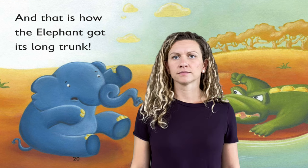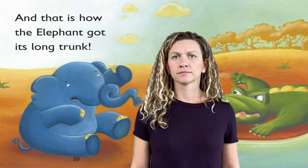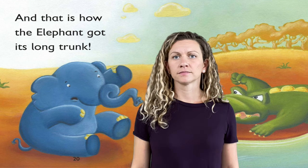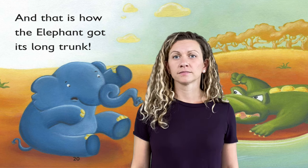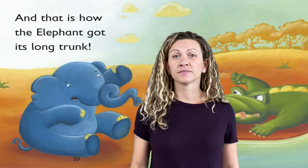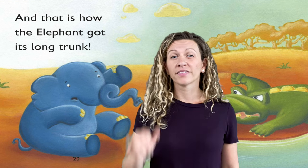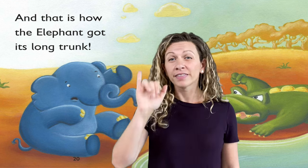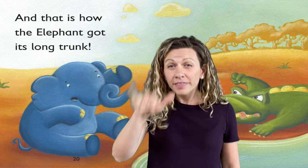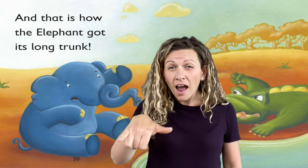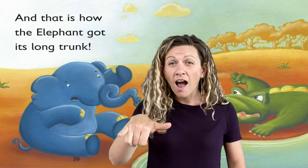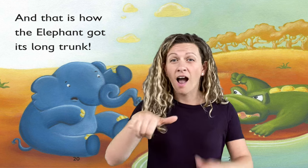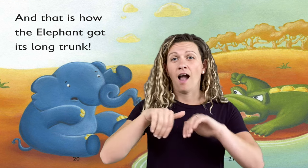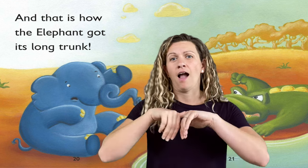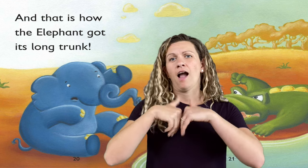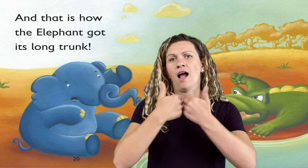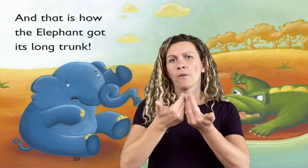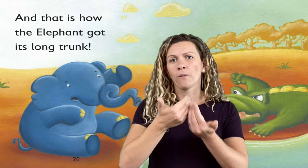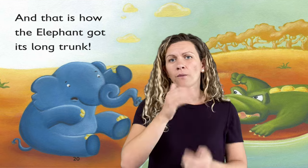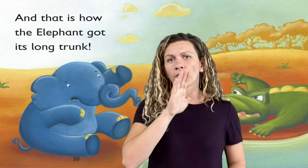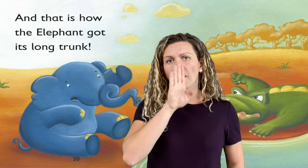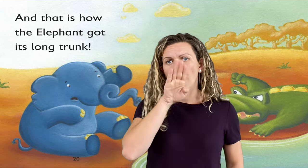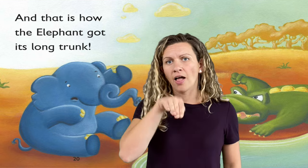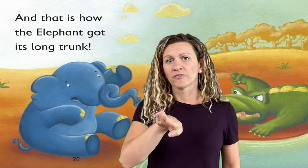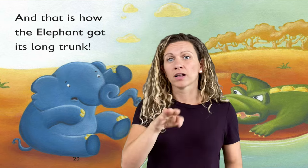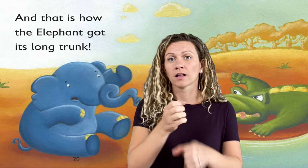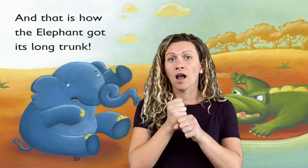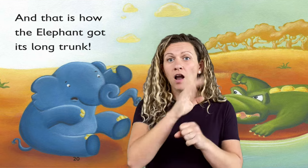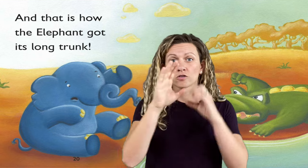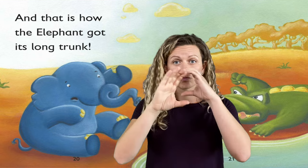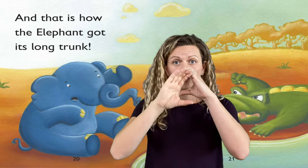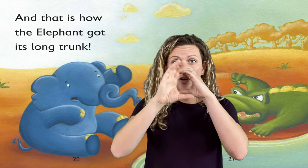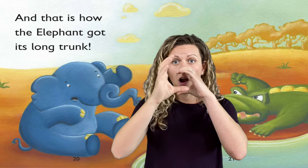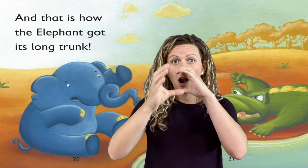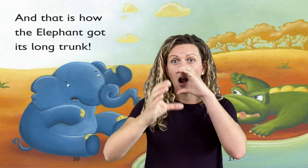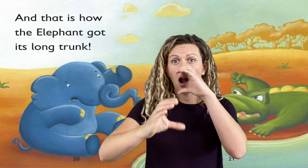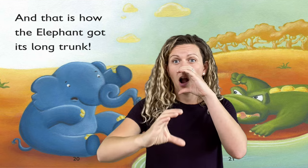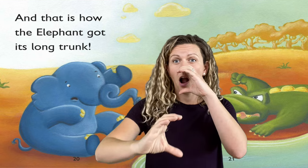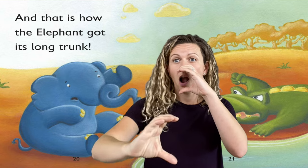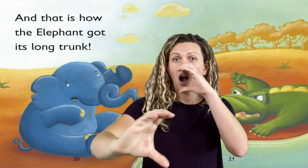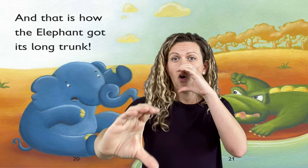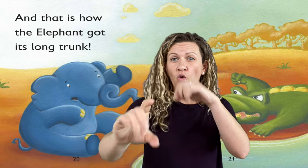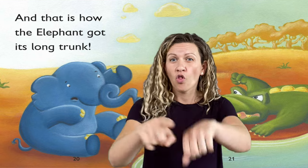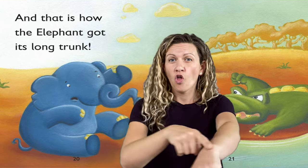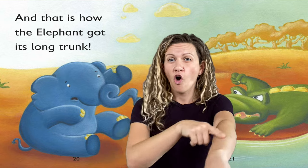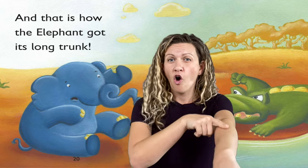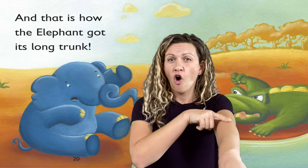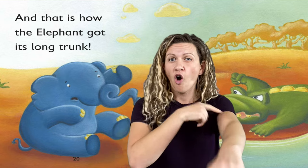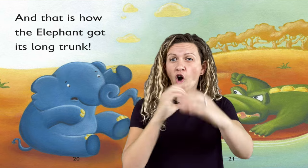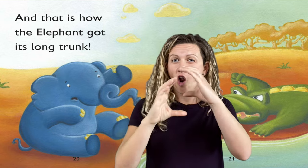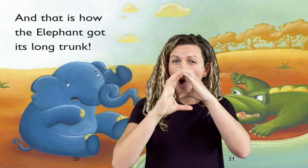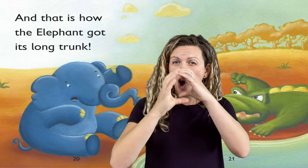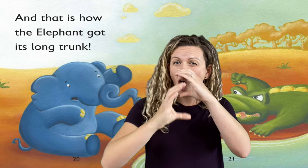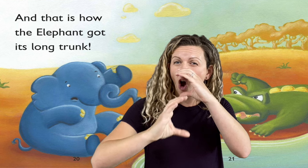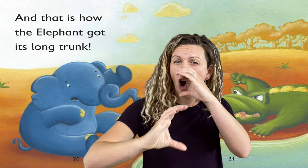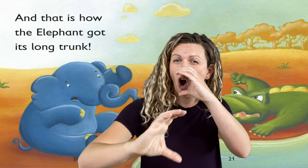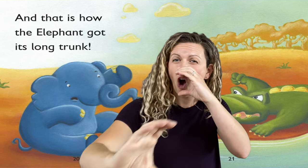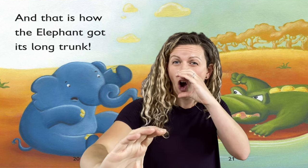And that is how the elephant got its long trunk And